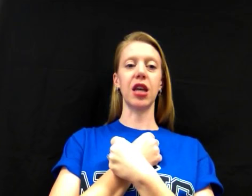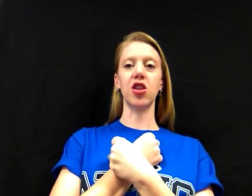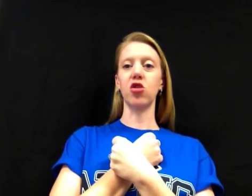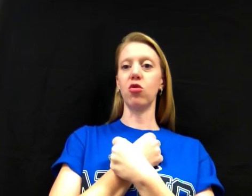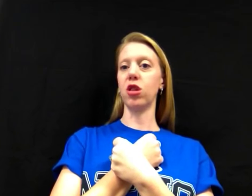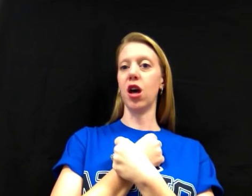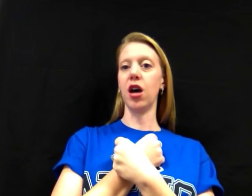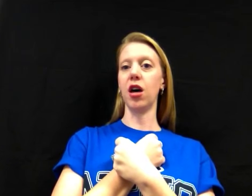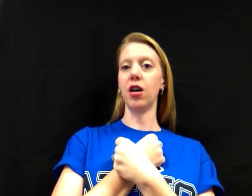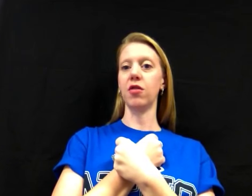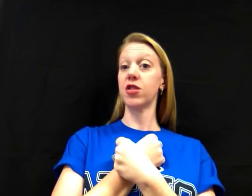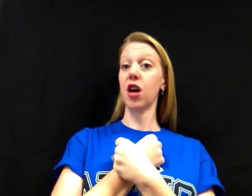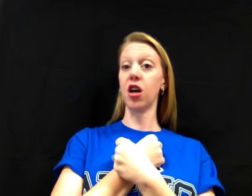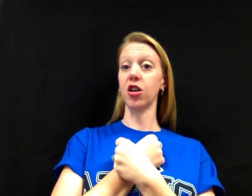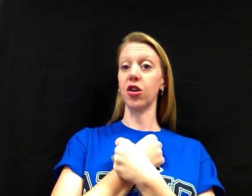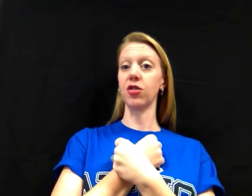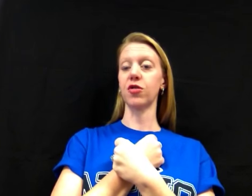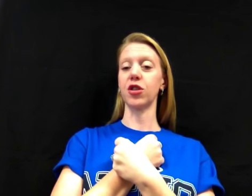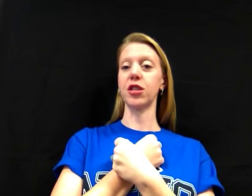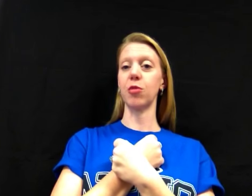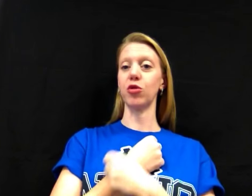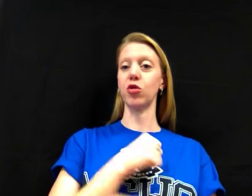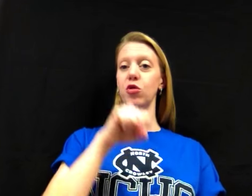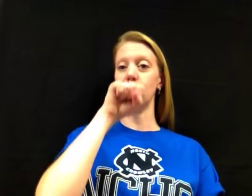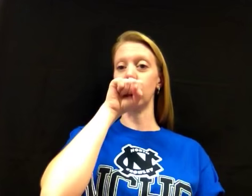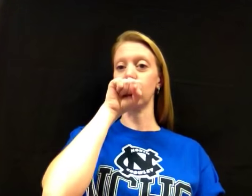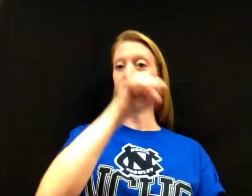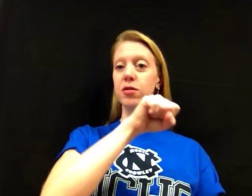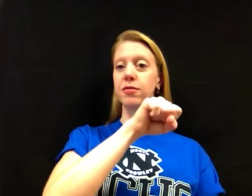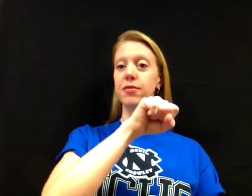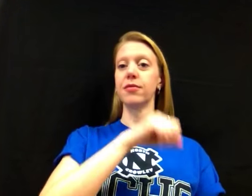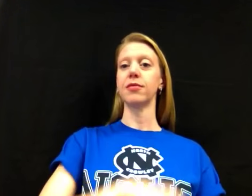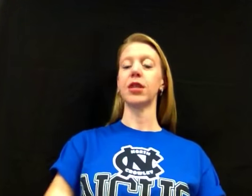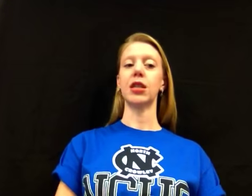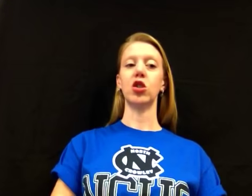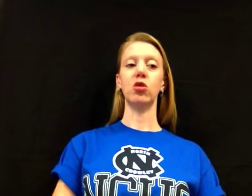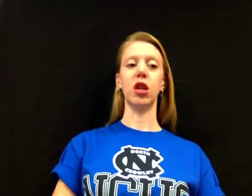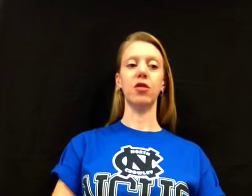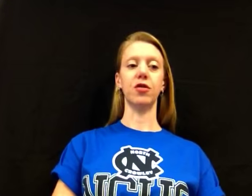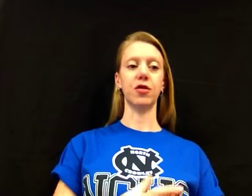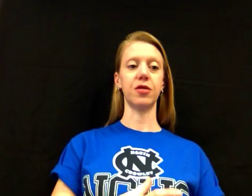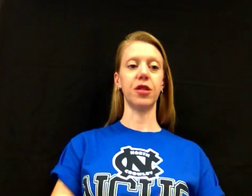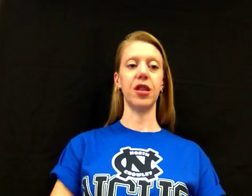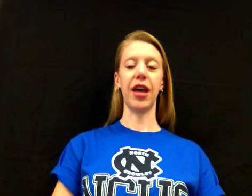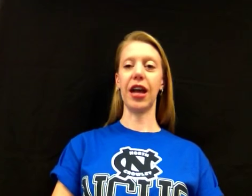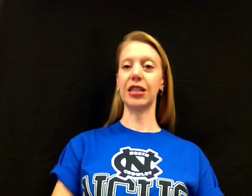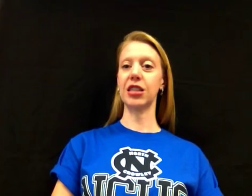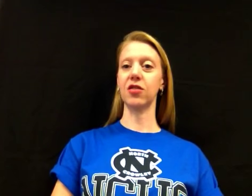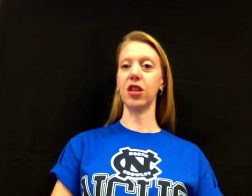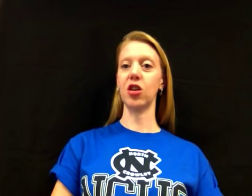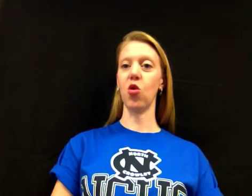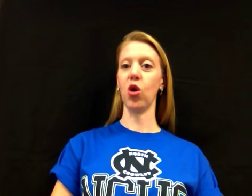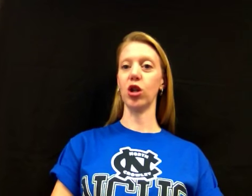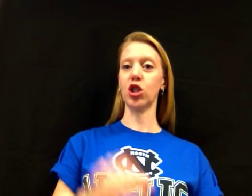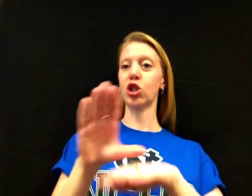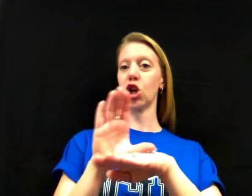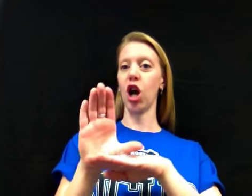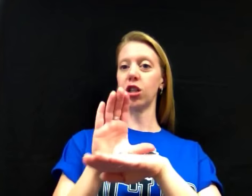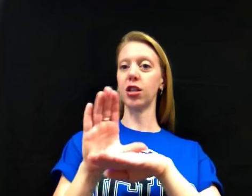that you love soccer, for example, you would use you love that activity, or chocolate